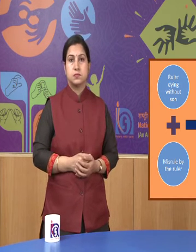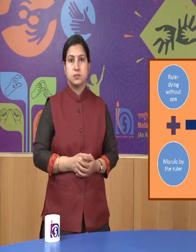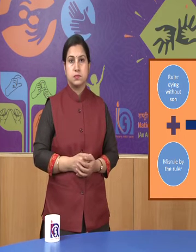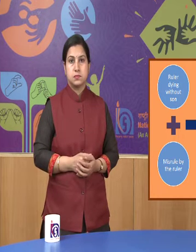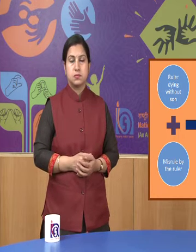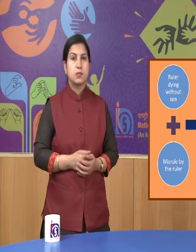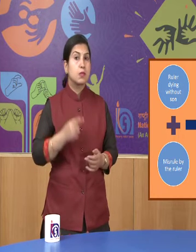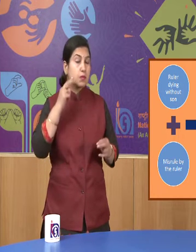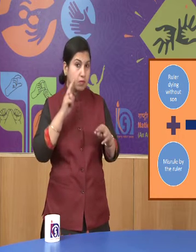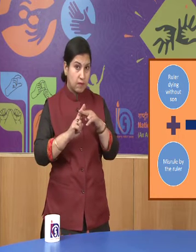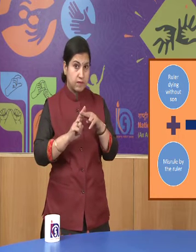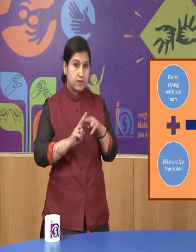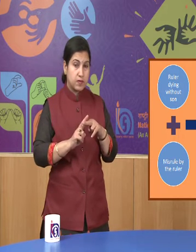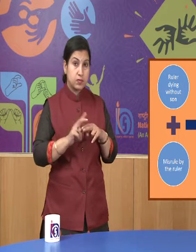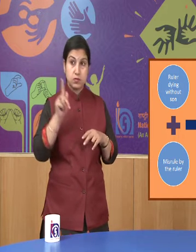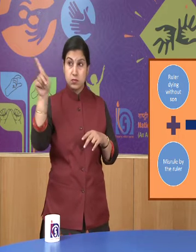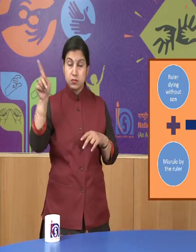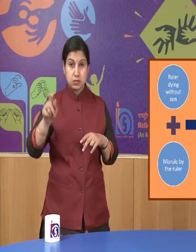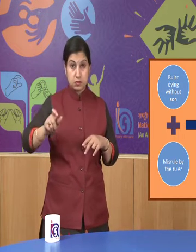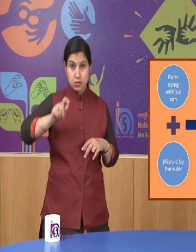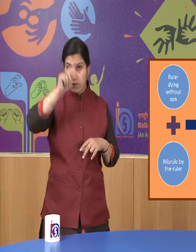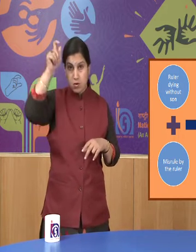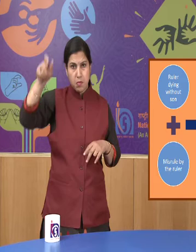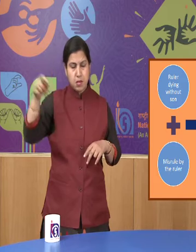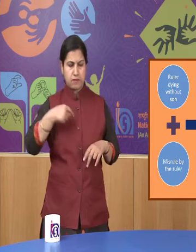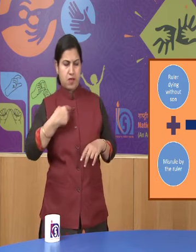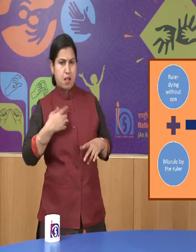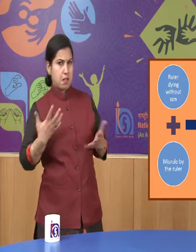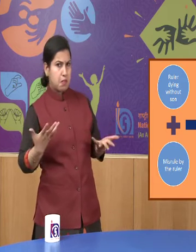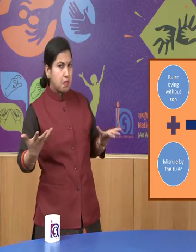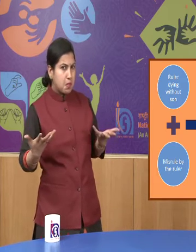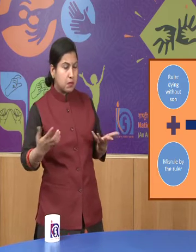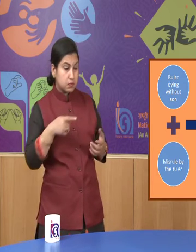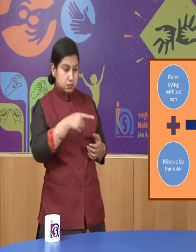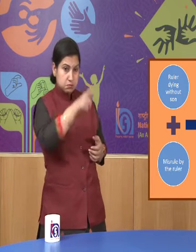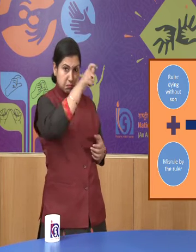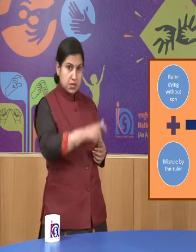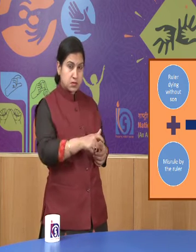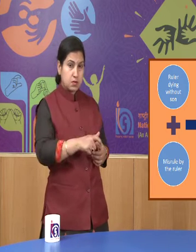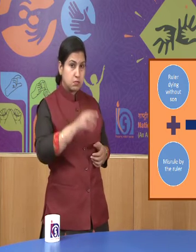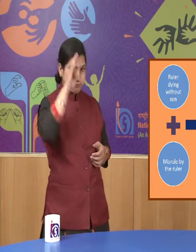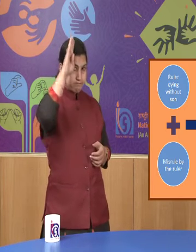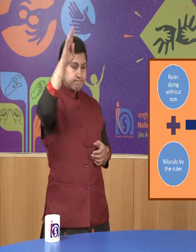is if the Britishers felt that the ruler of the state was incompetent,